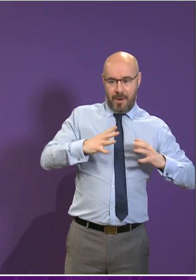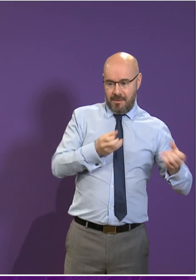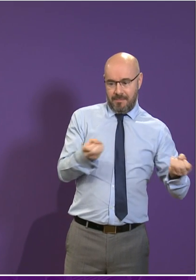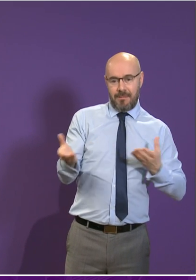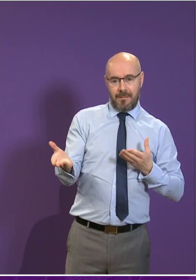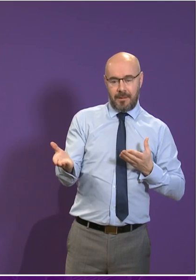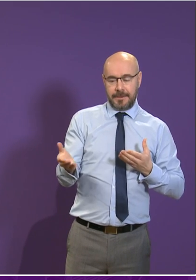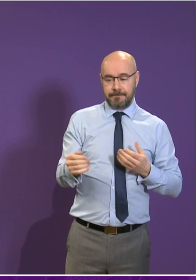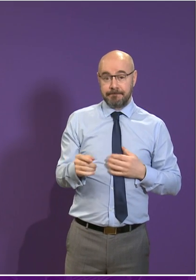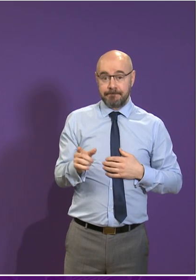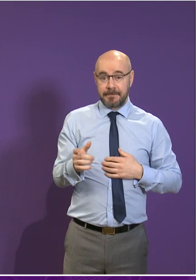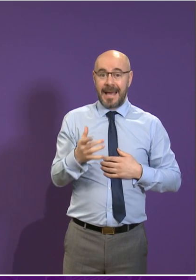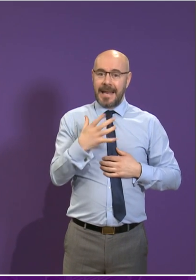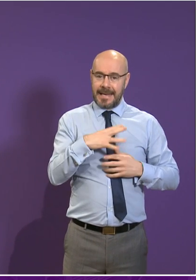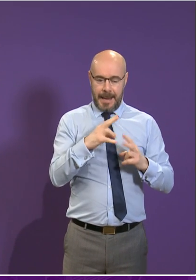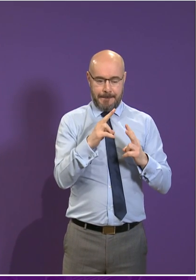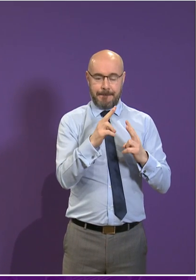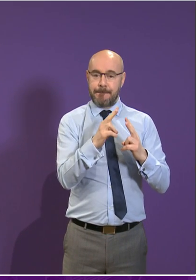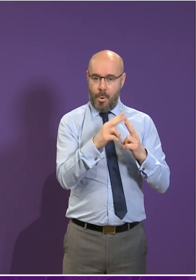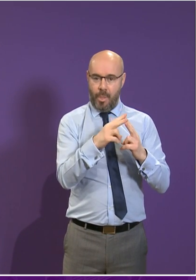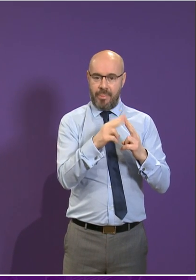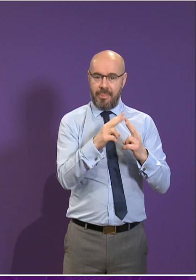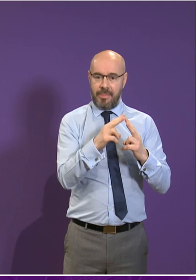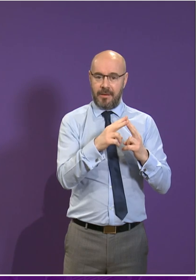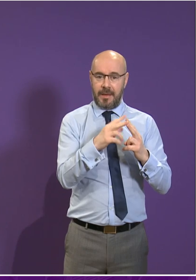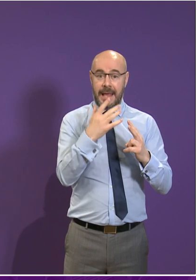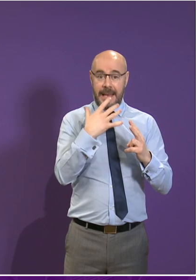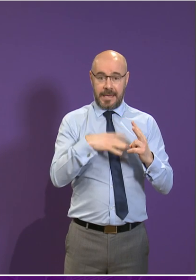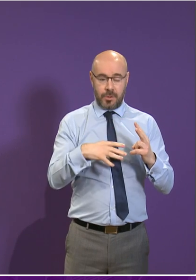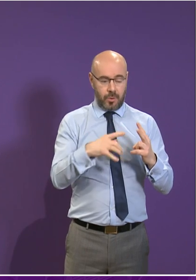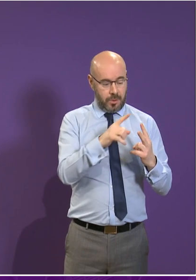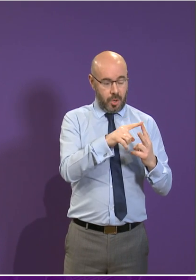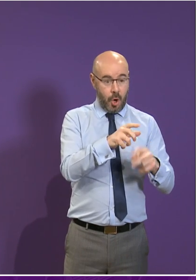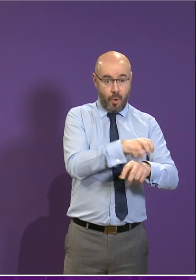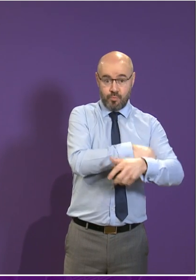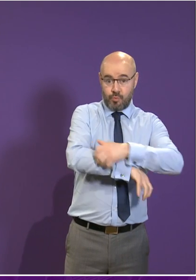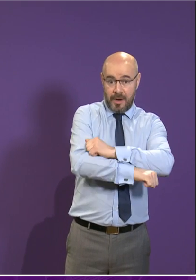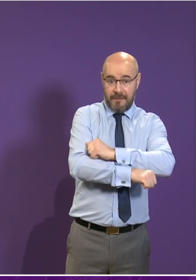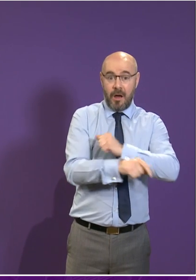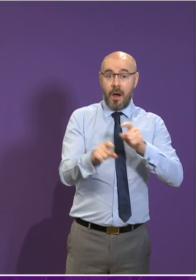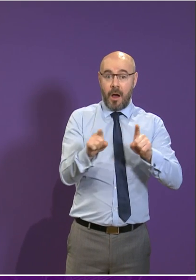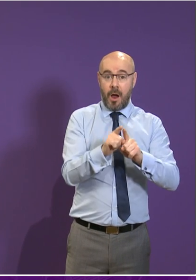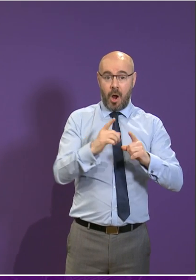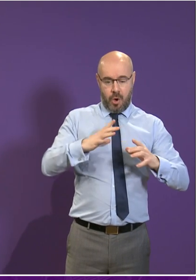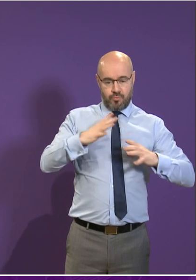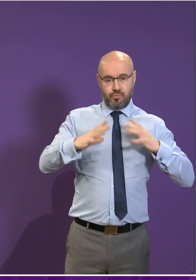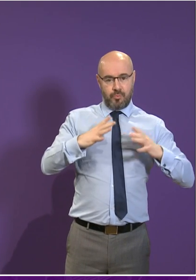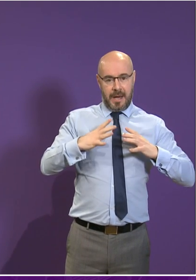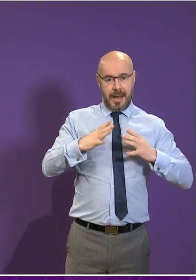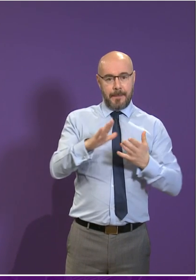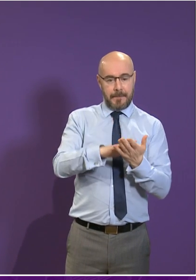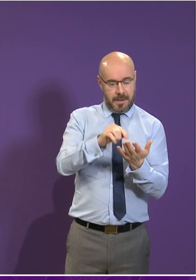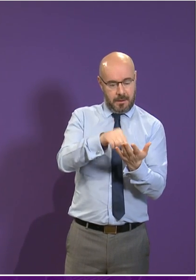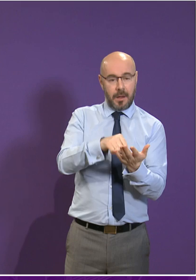I think it needs to be a bit of both, they need to be proactive and prepared, and that they have systems that assume